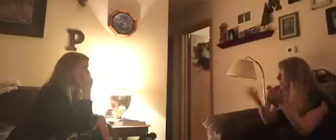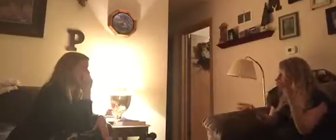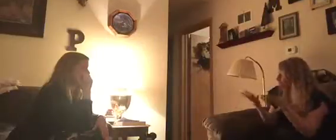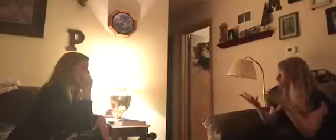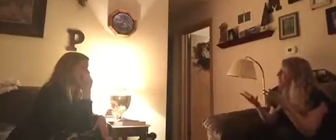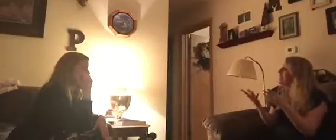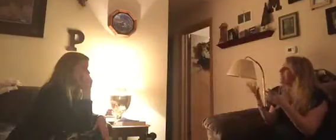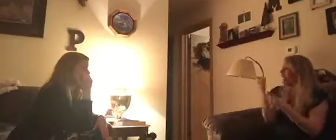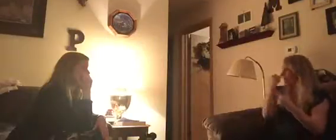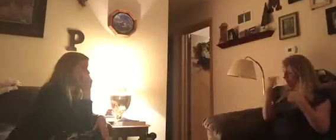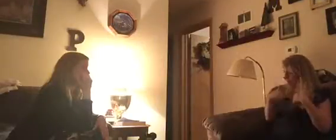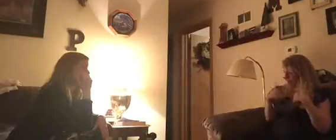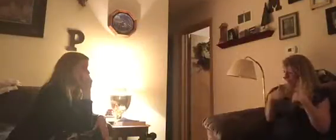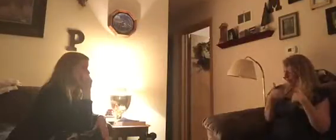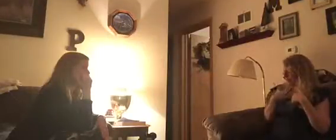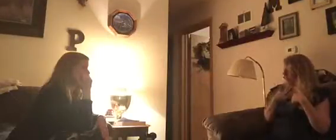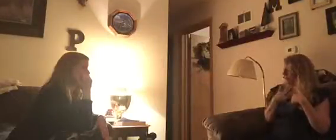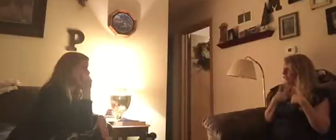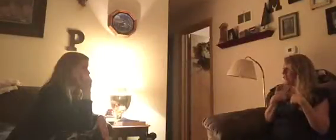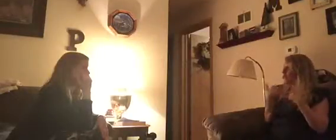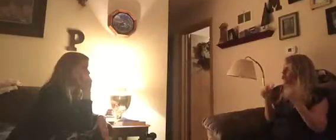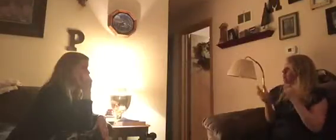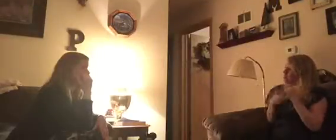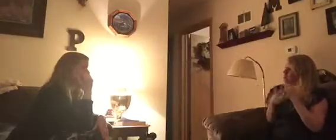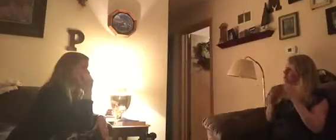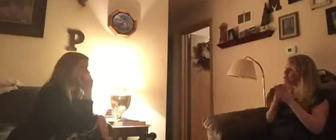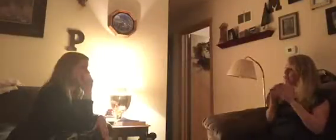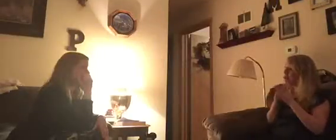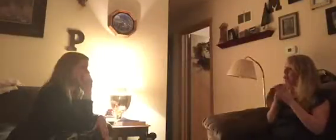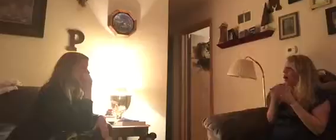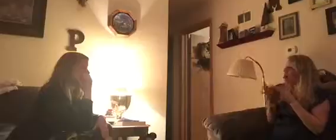it were me, and I was trying to save money, I guess I would just leave it.